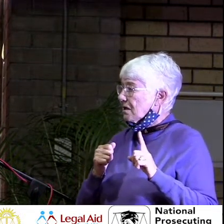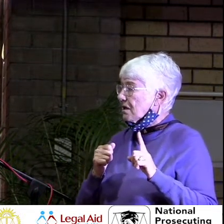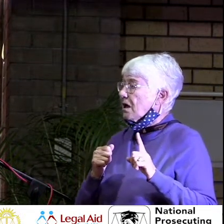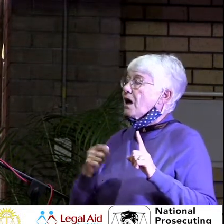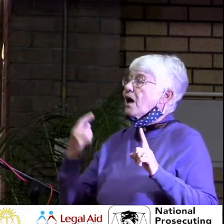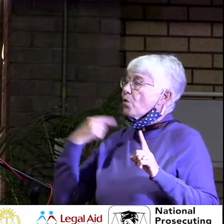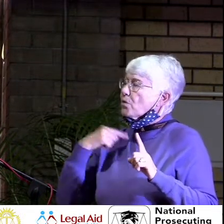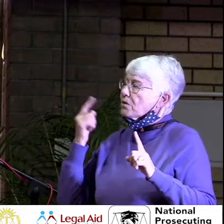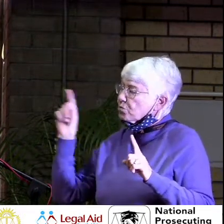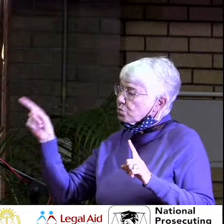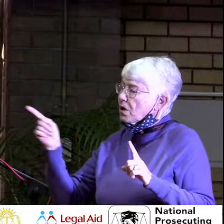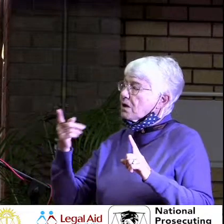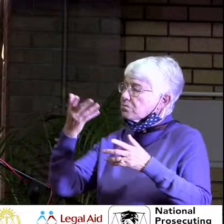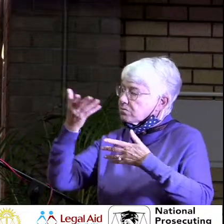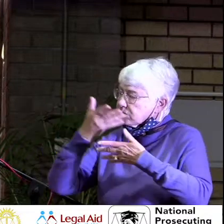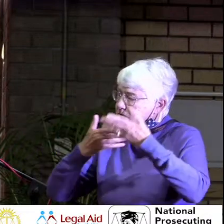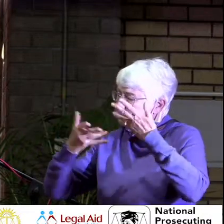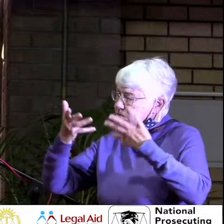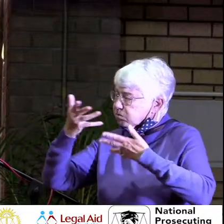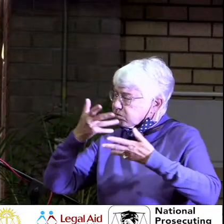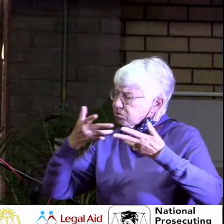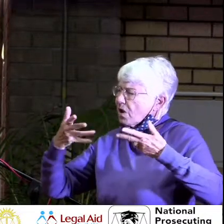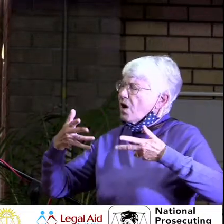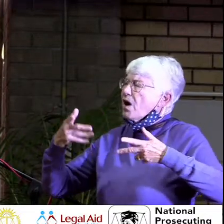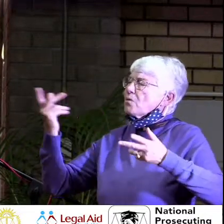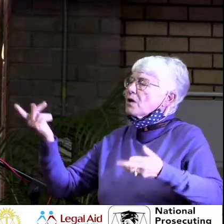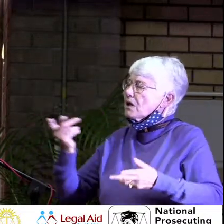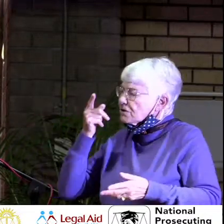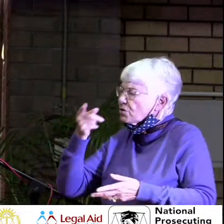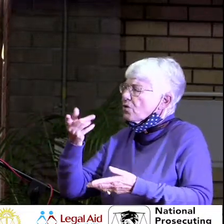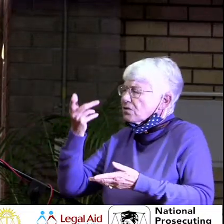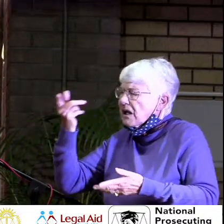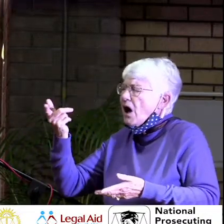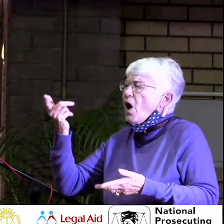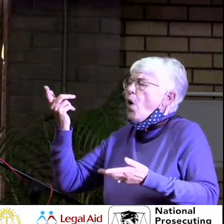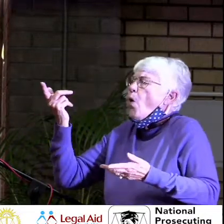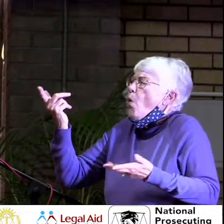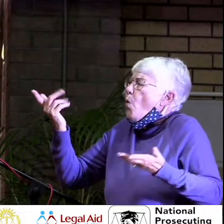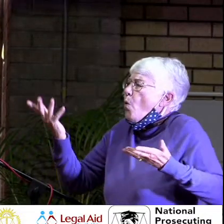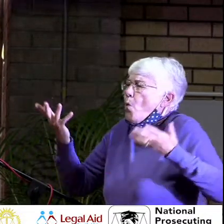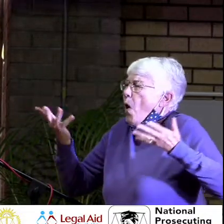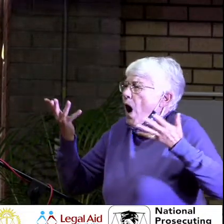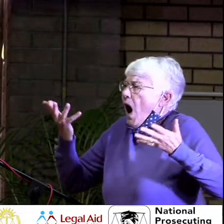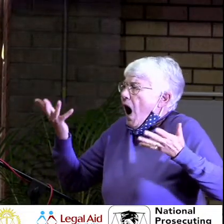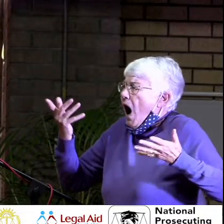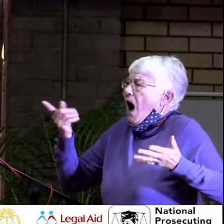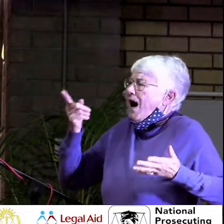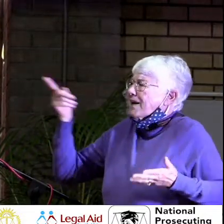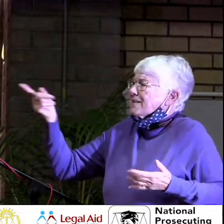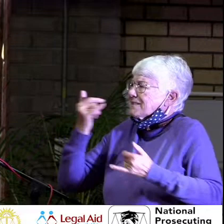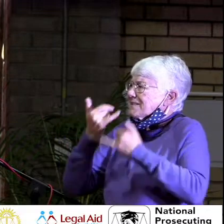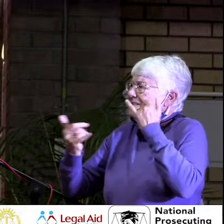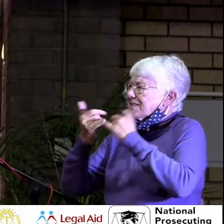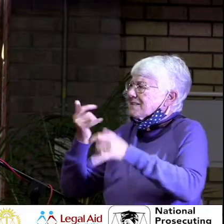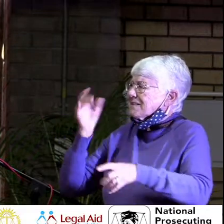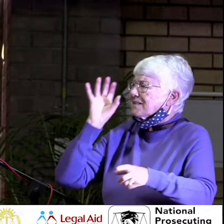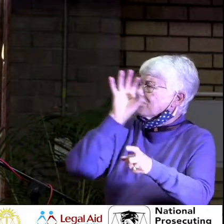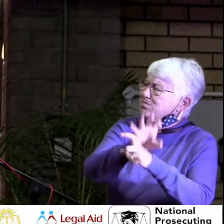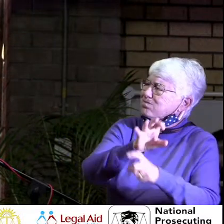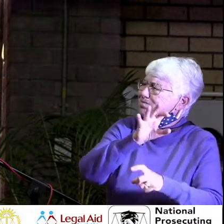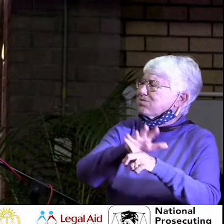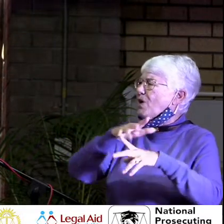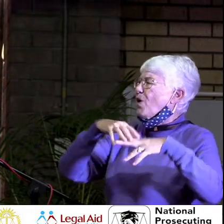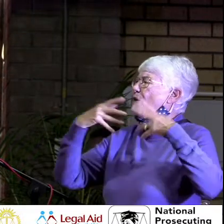what is it that led them to committing this crime. But we're going through that journey with yourselves as the community. We are partners, isn't